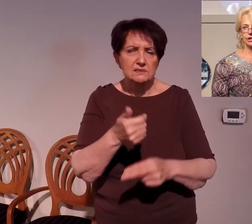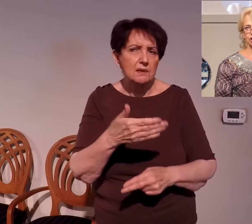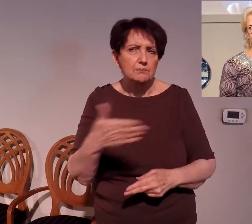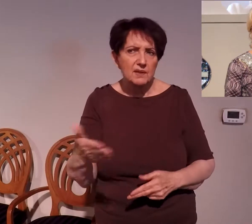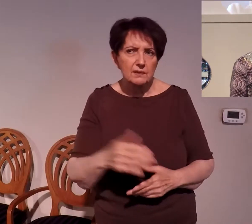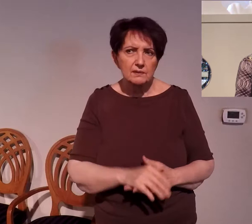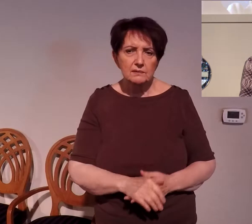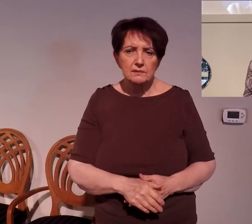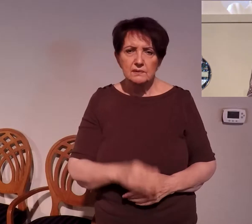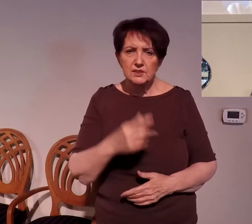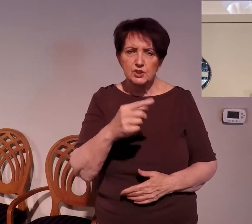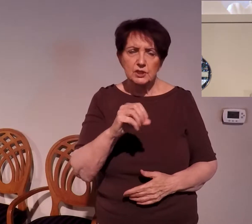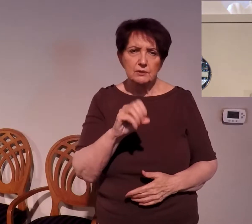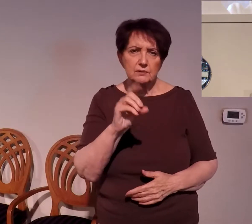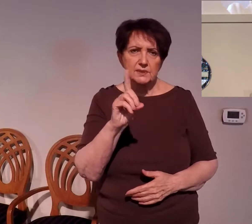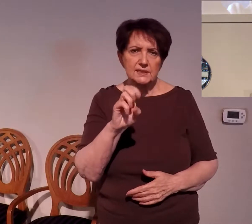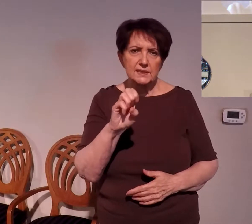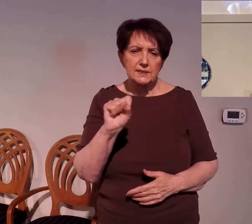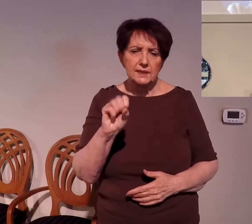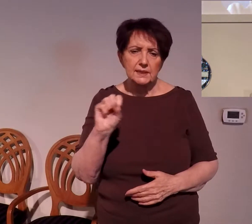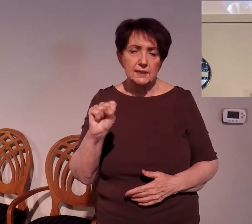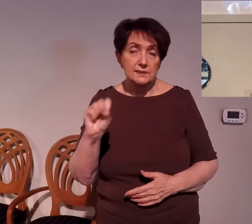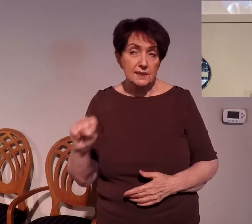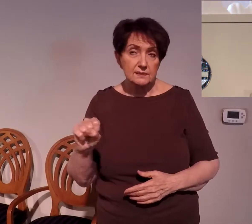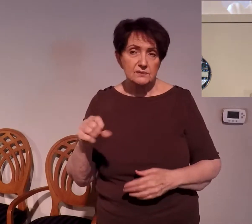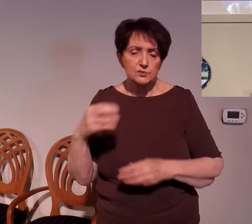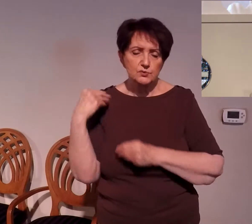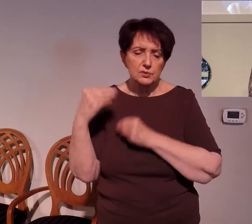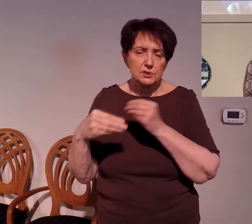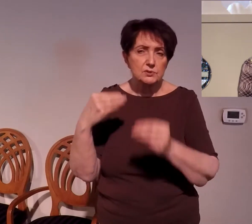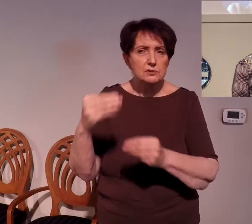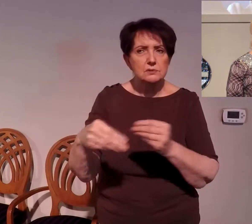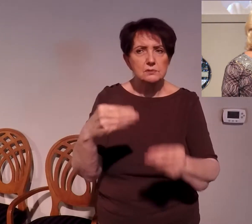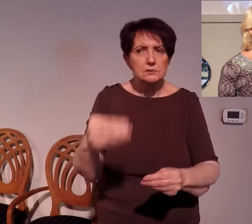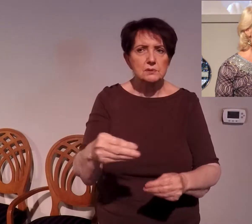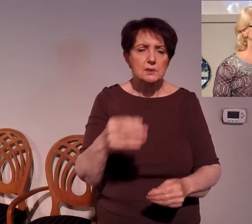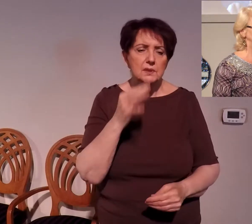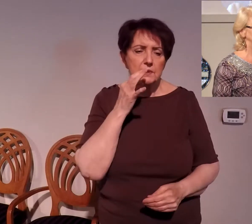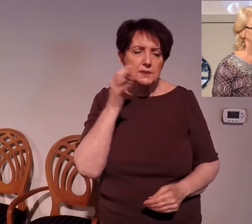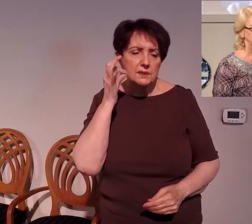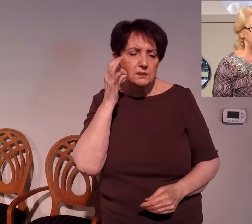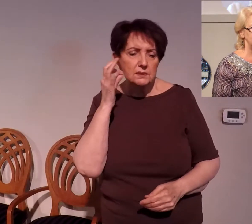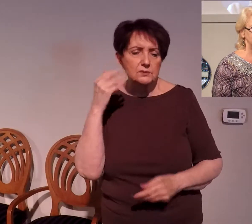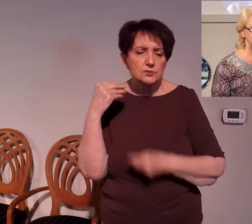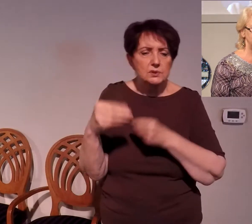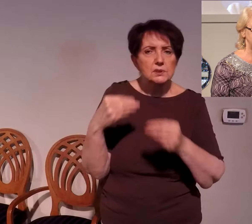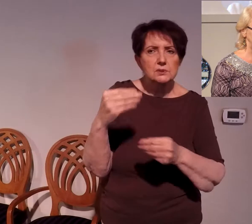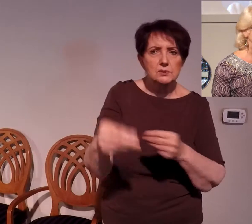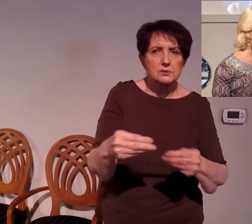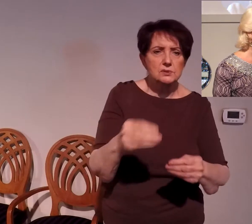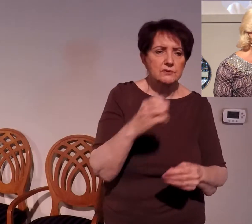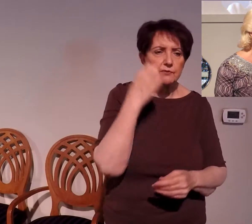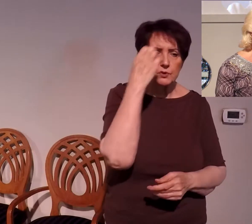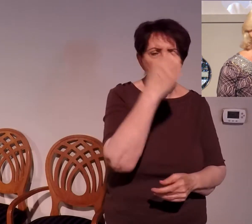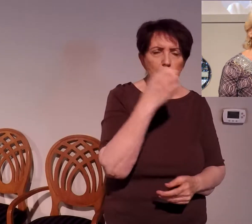goddess traditions, the indigenous traditions of Europe, Africa, and